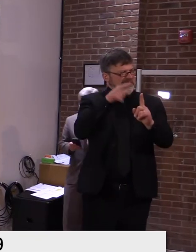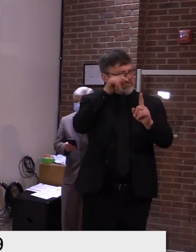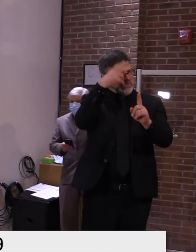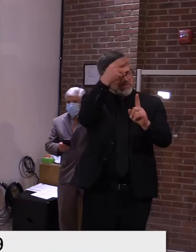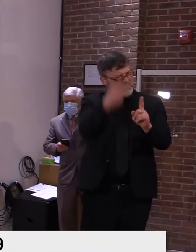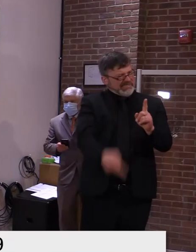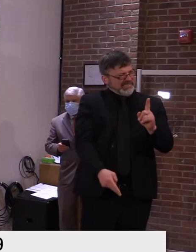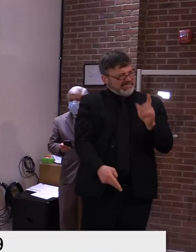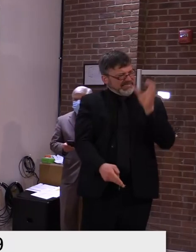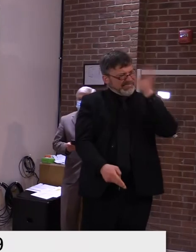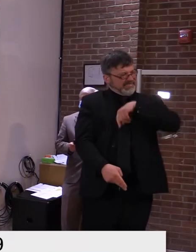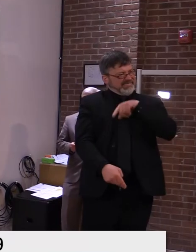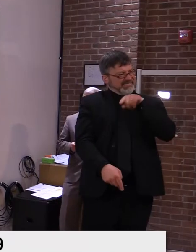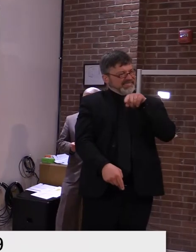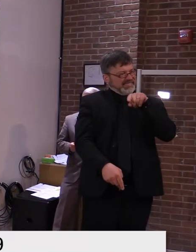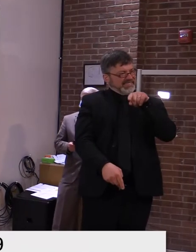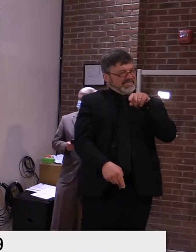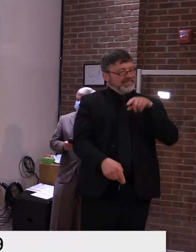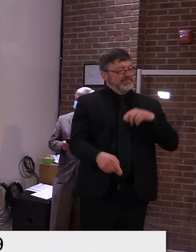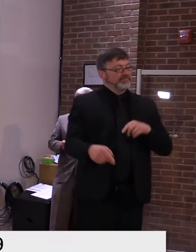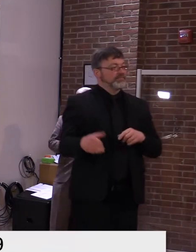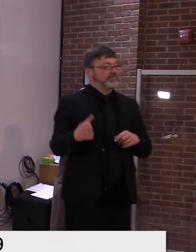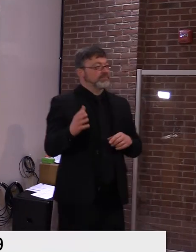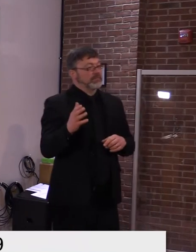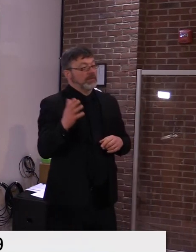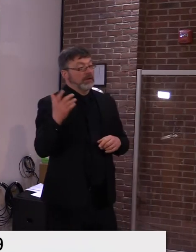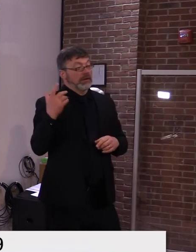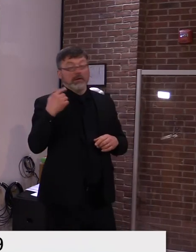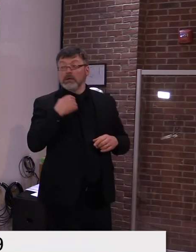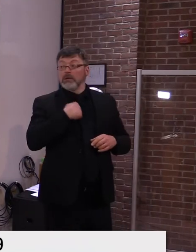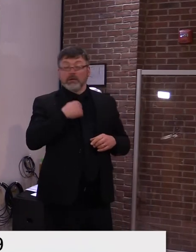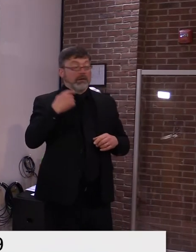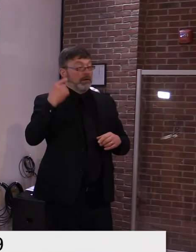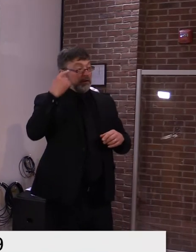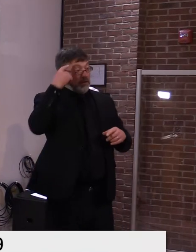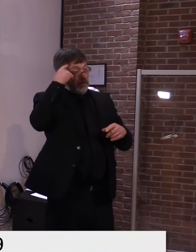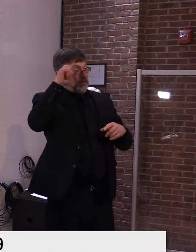may, I think they're scheduled twice a week, so there